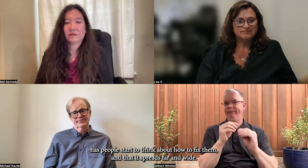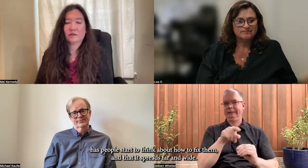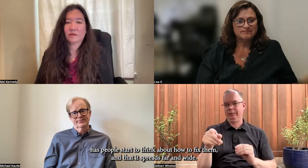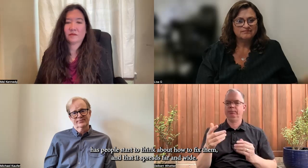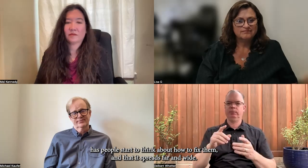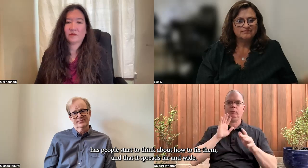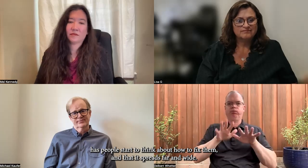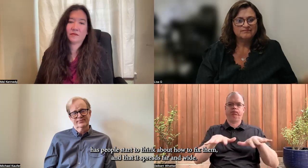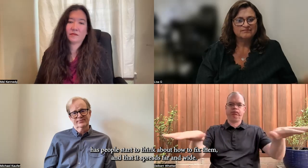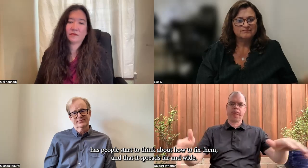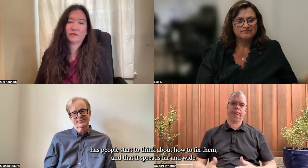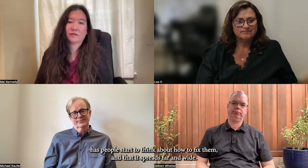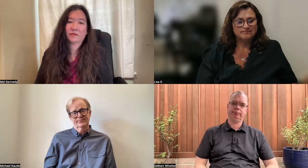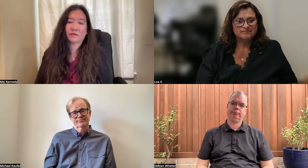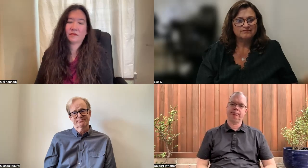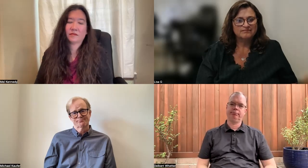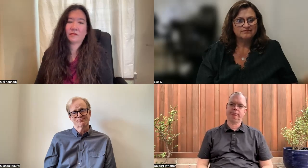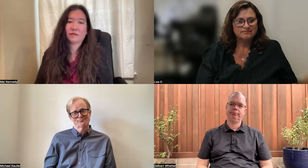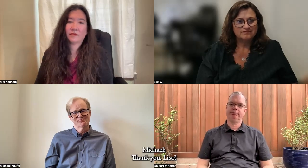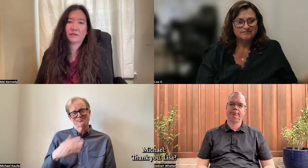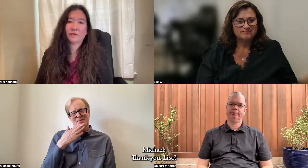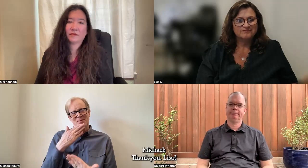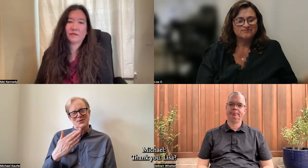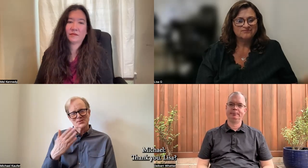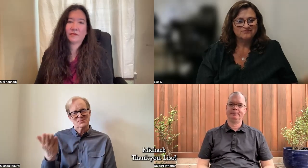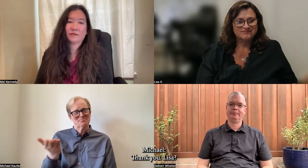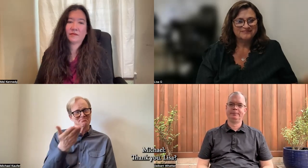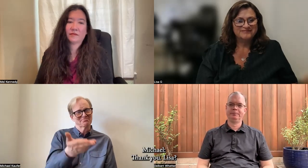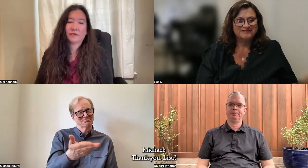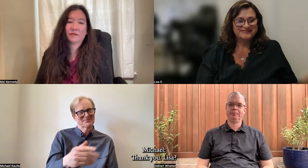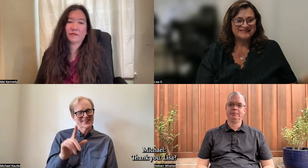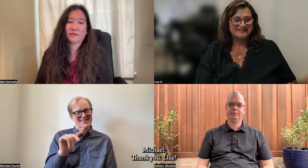them and that it spreads far and wide. Thank you, Lisa.